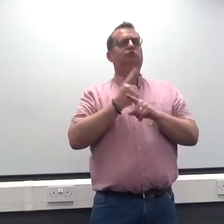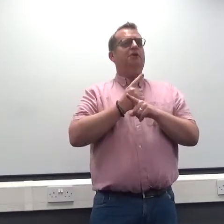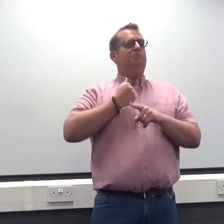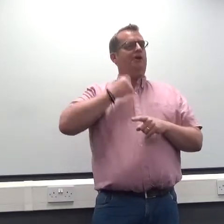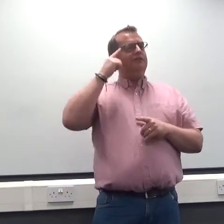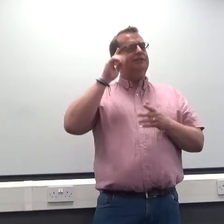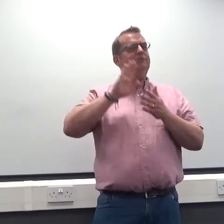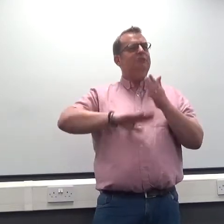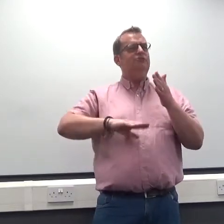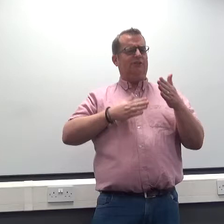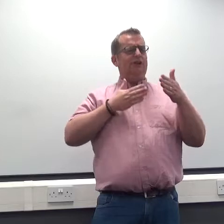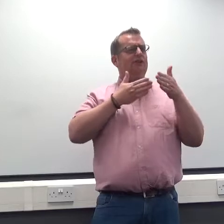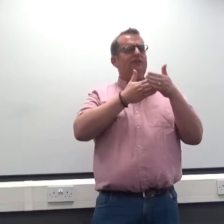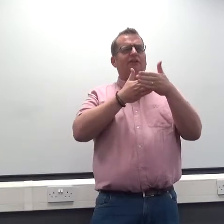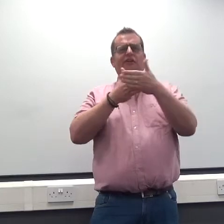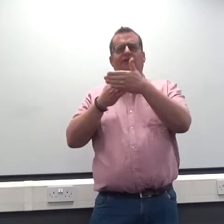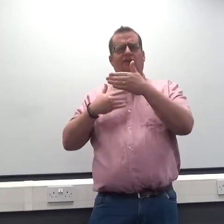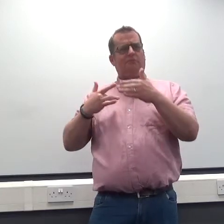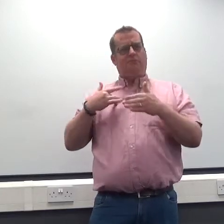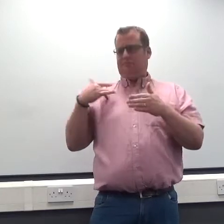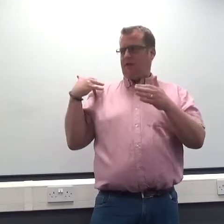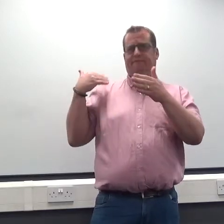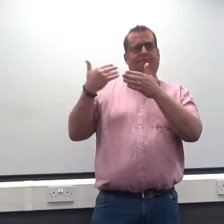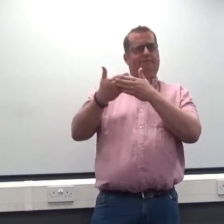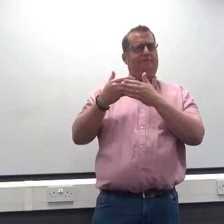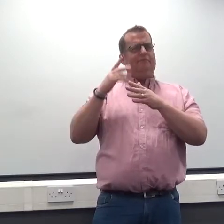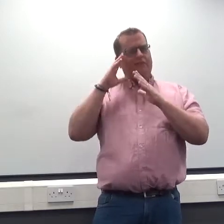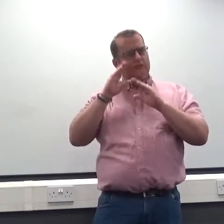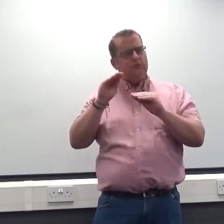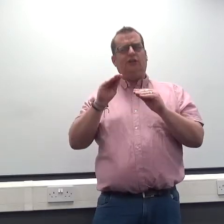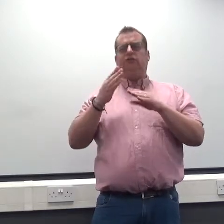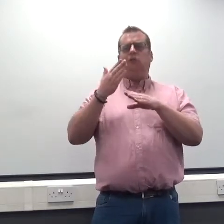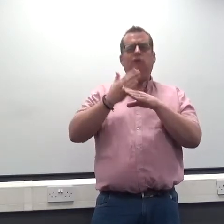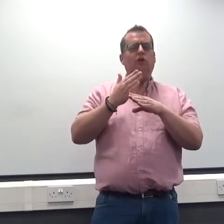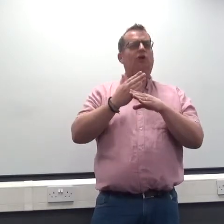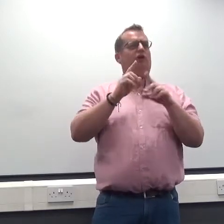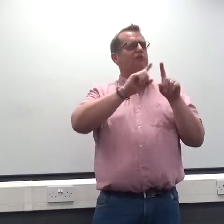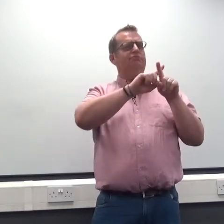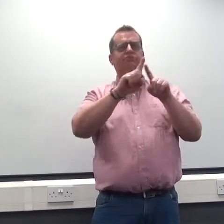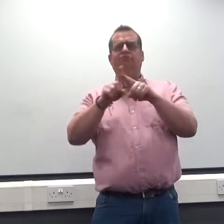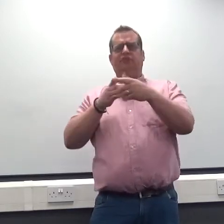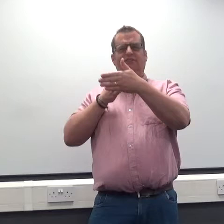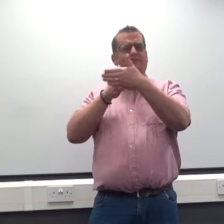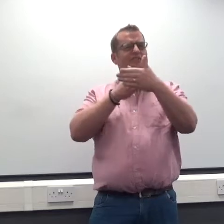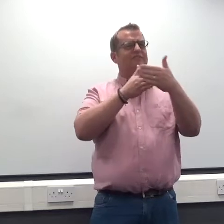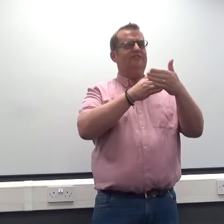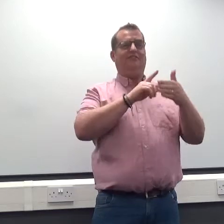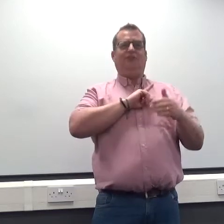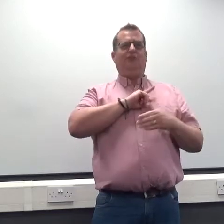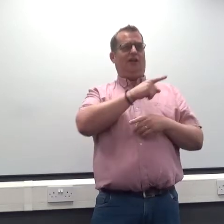Hi everyone. So I've been asked to give a presentation today about some of the barriers I've faced as a deaf person in